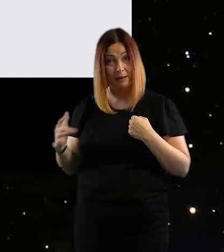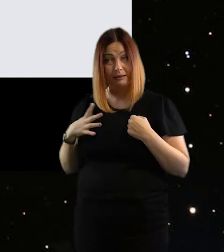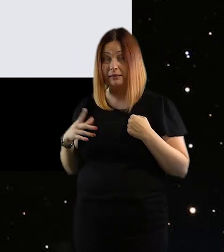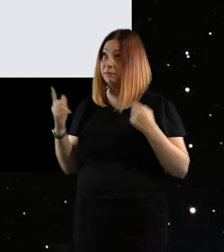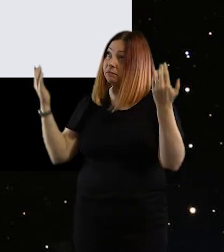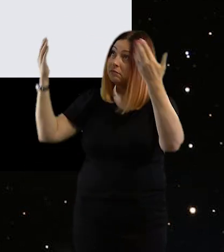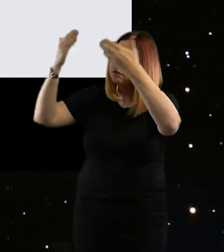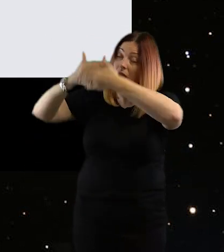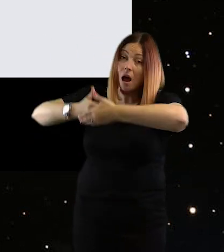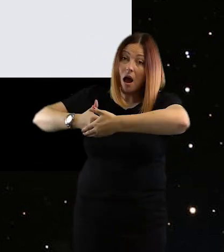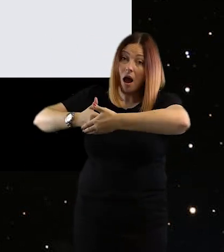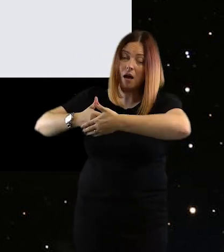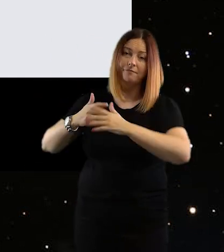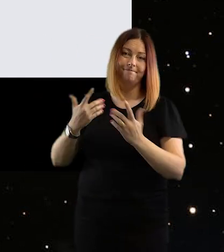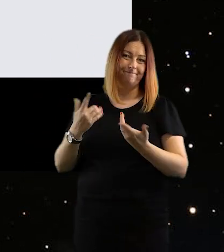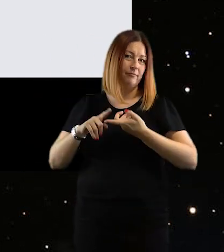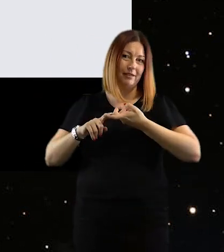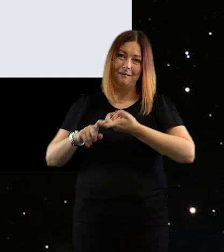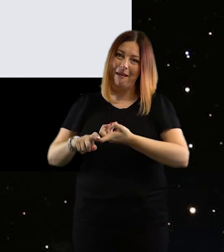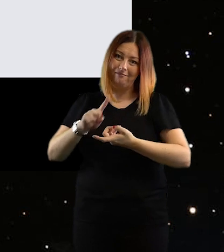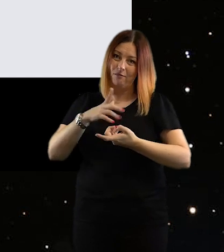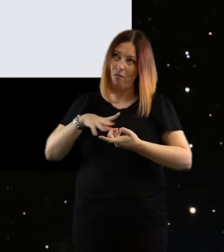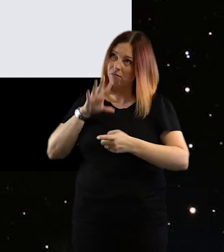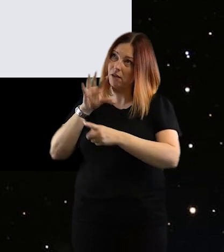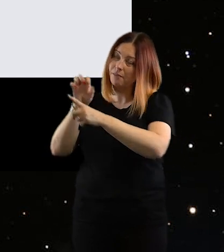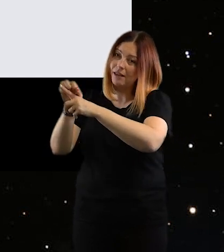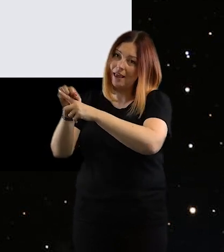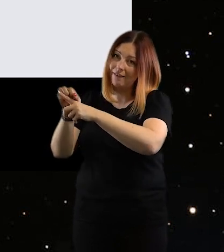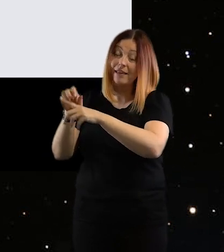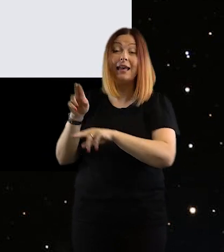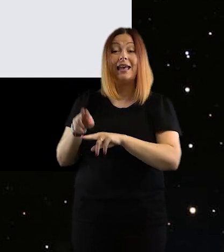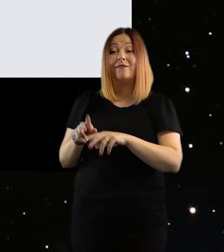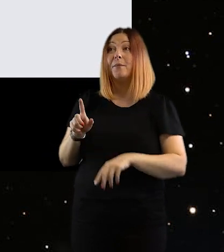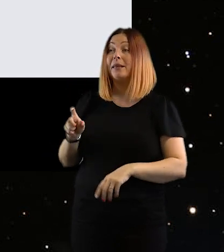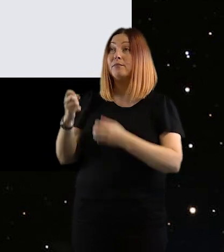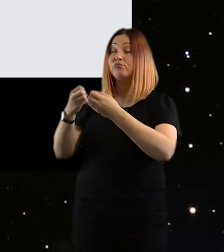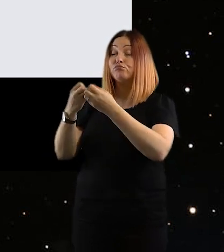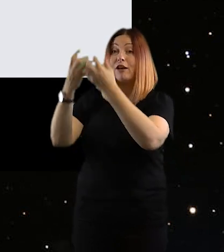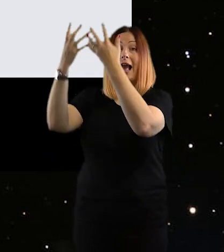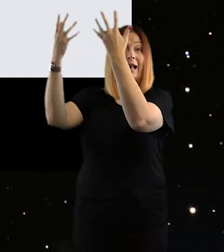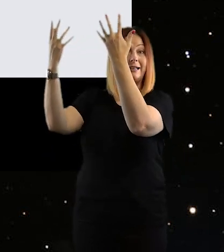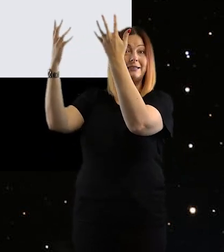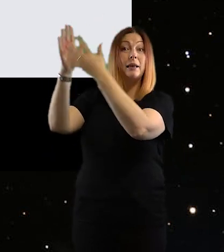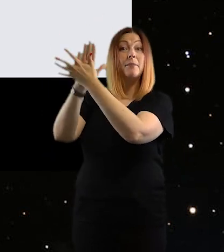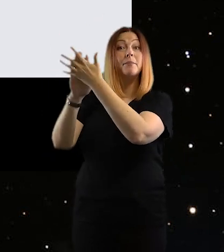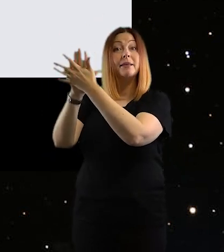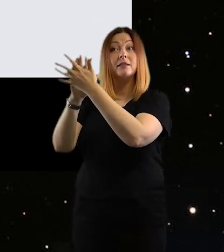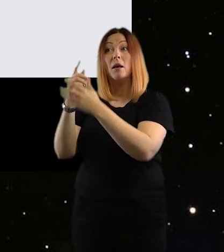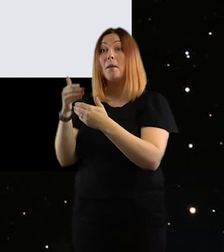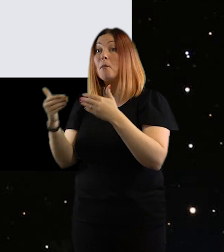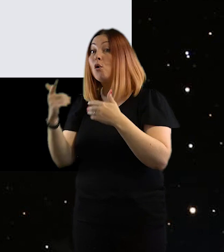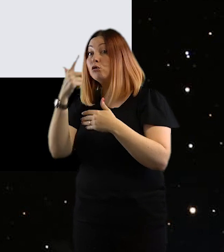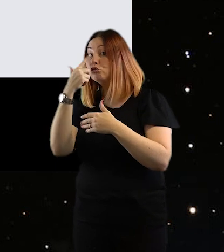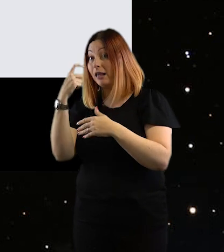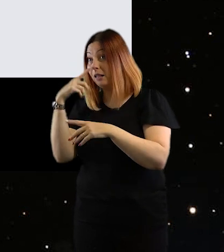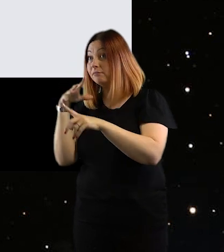It will depend on what you're observing. Obviously, if you select bright, there is more chance that your observation can be taken. If you select